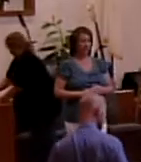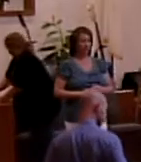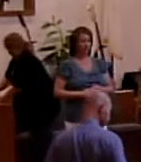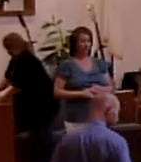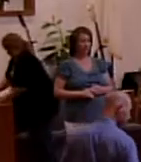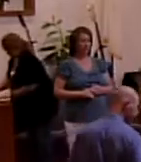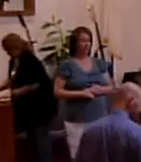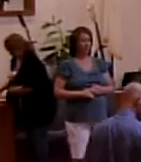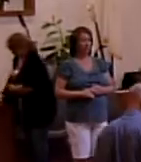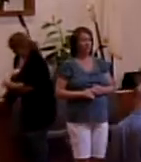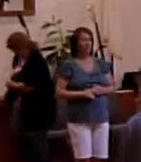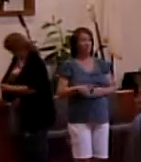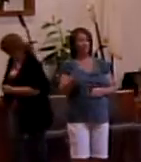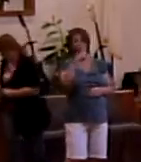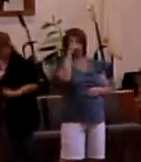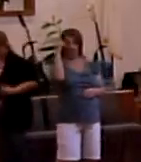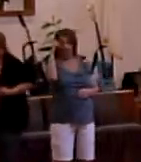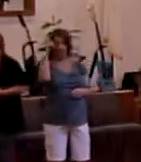You know,